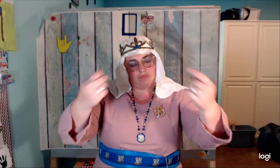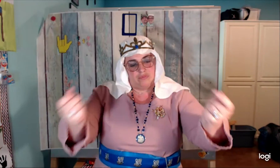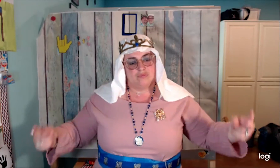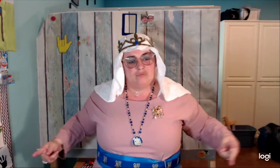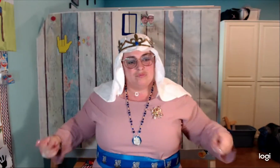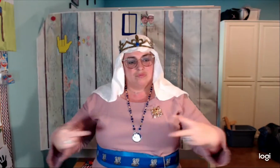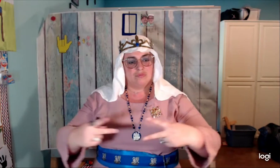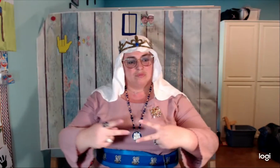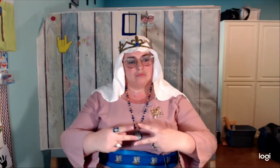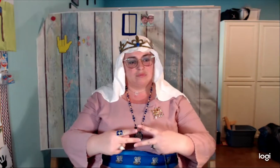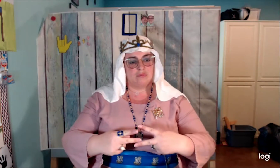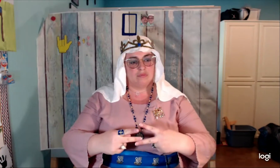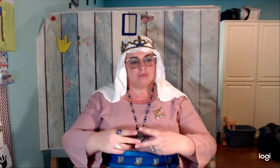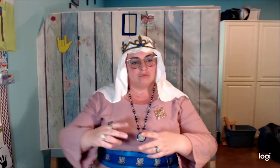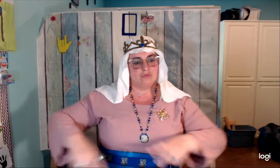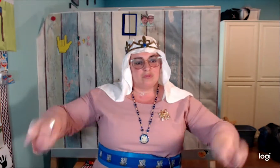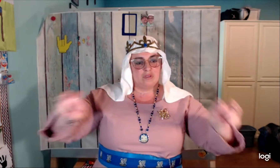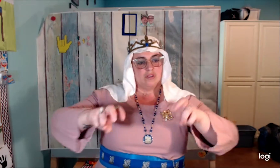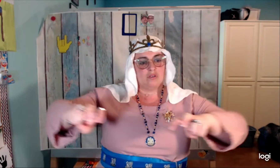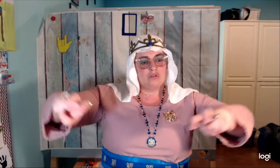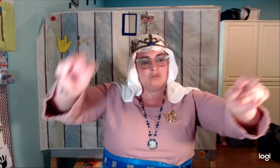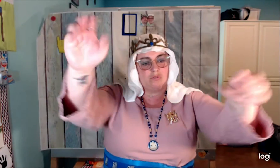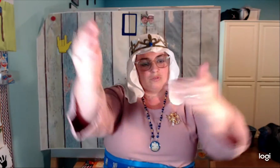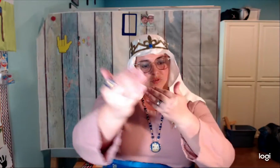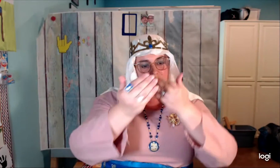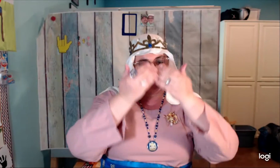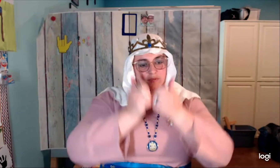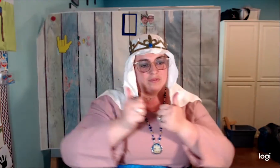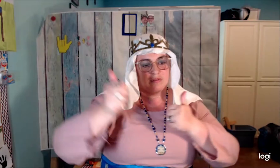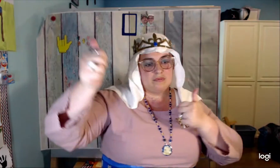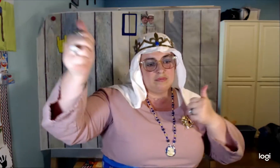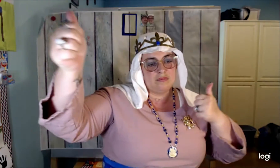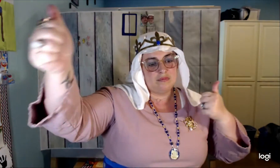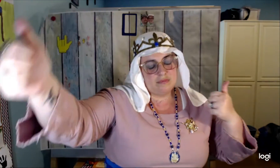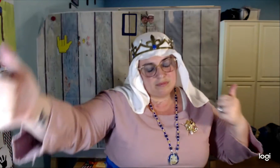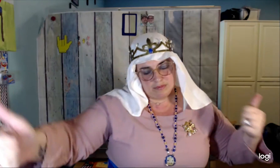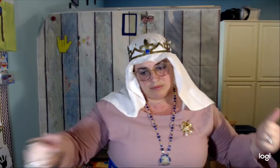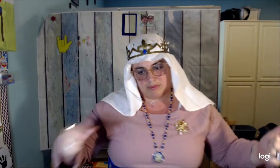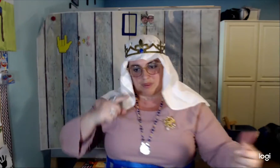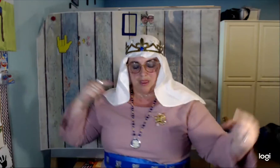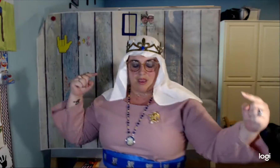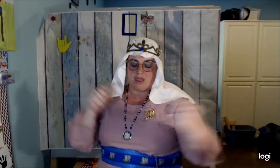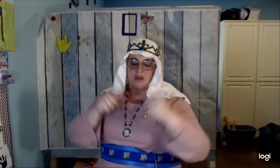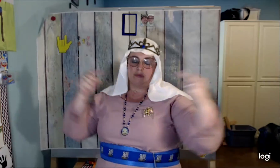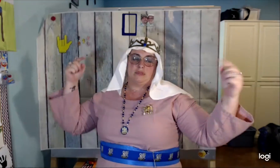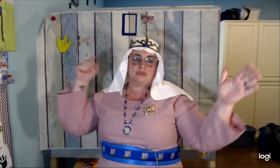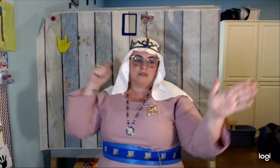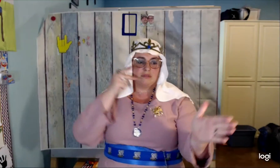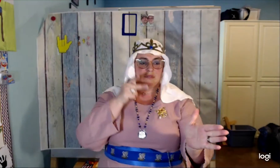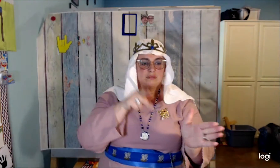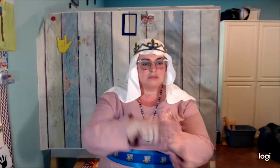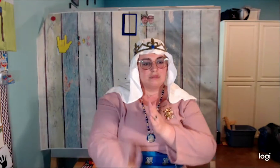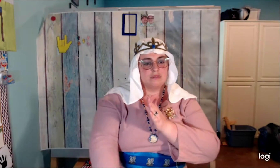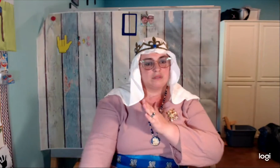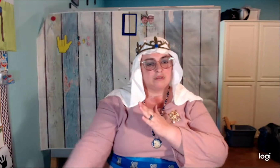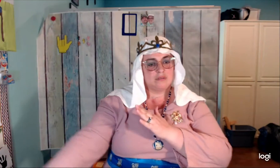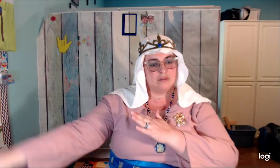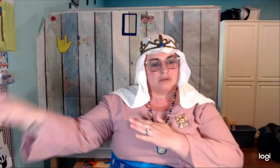gallant knight, traveling near and far, enemies slain with honor